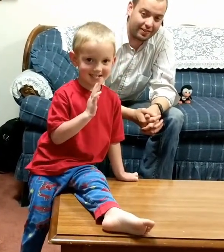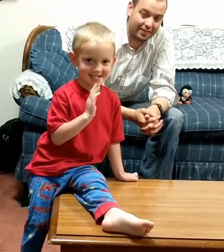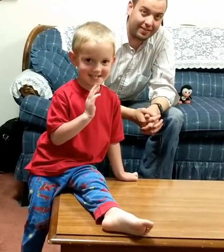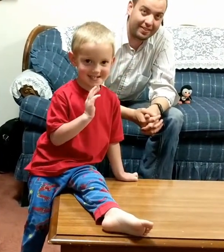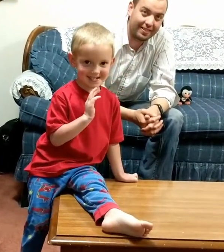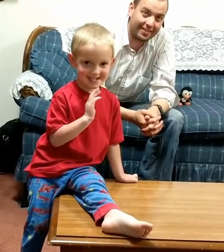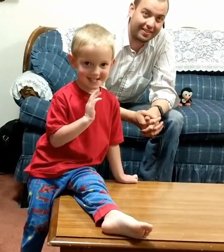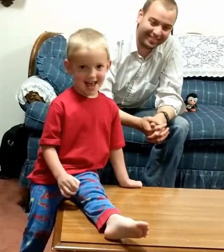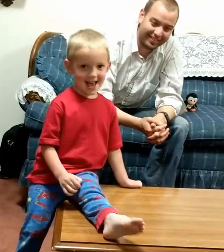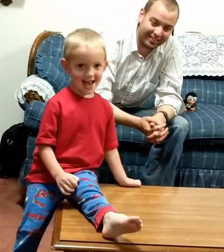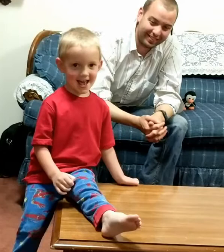Fall.